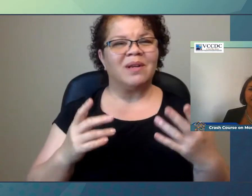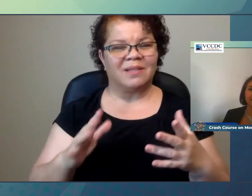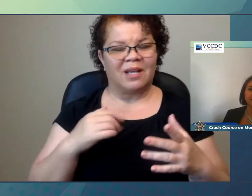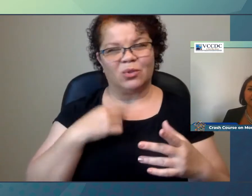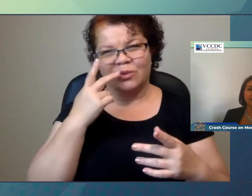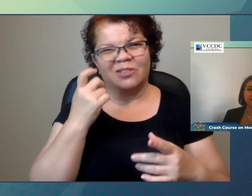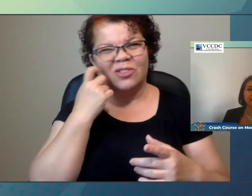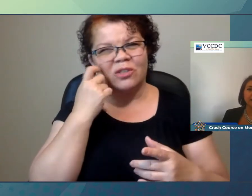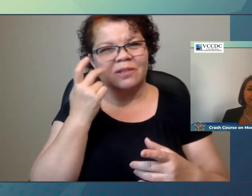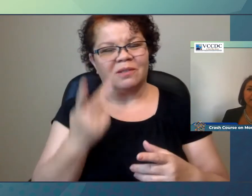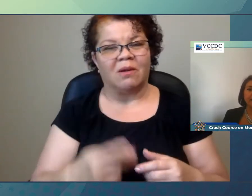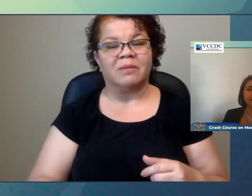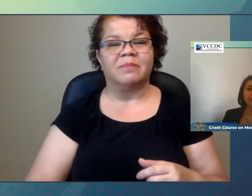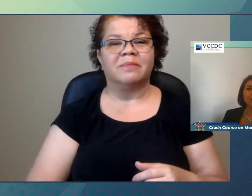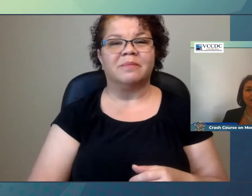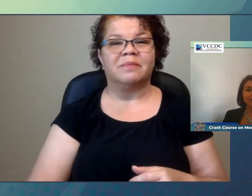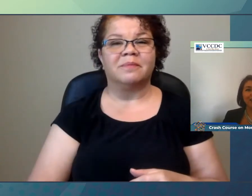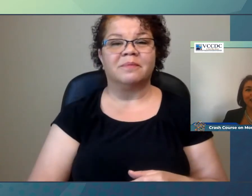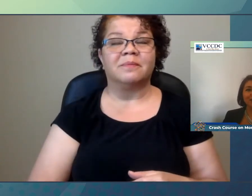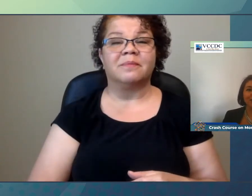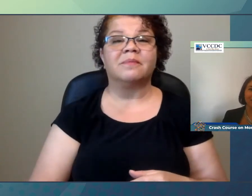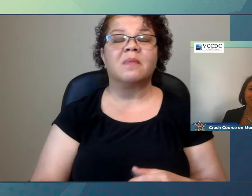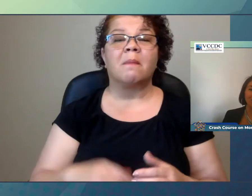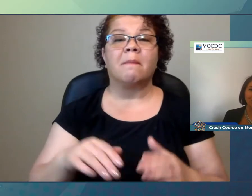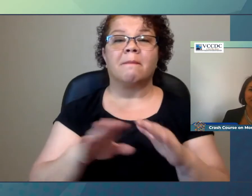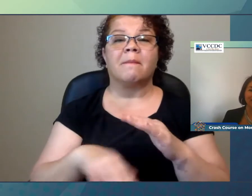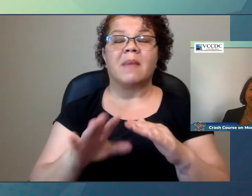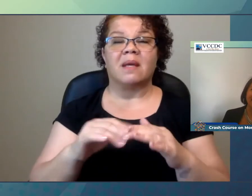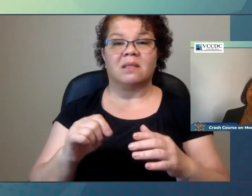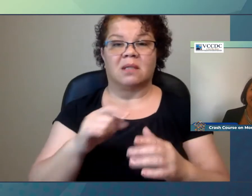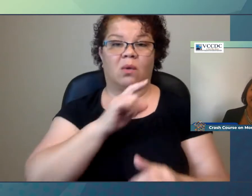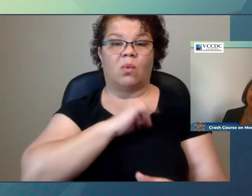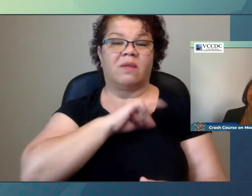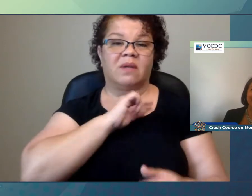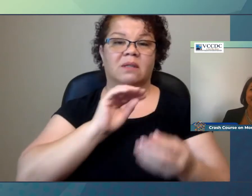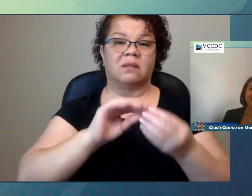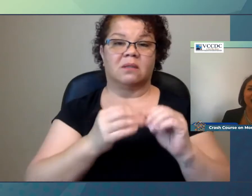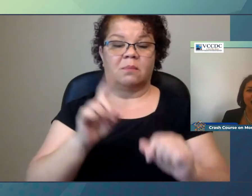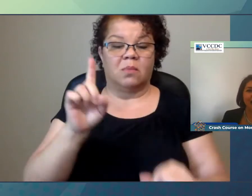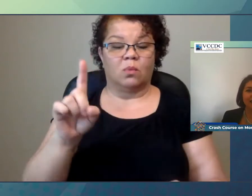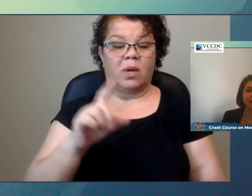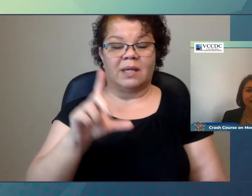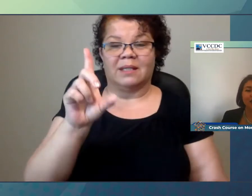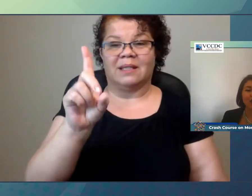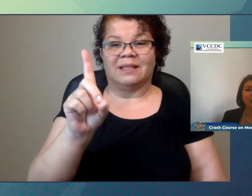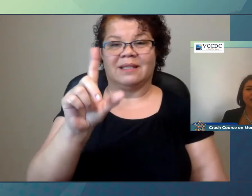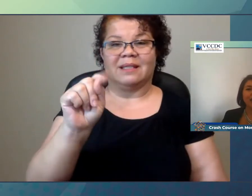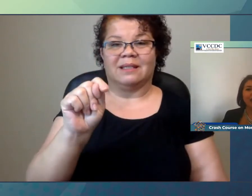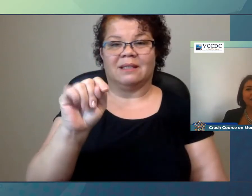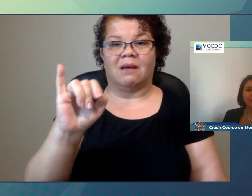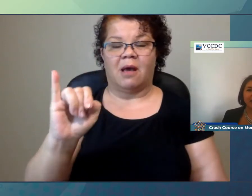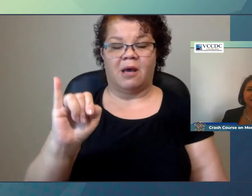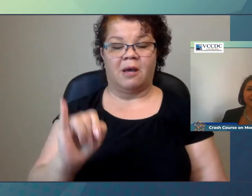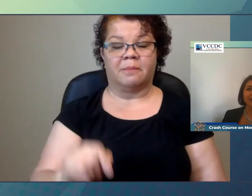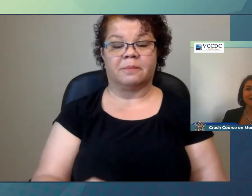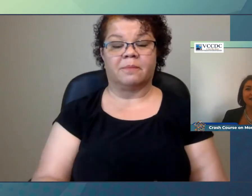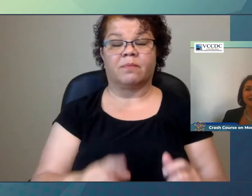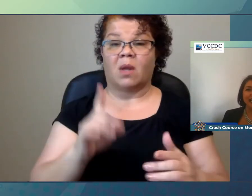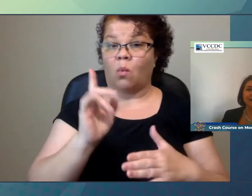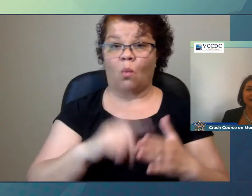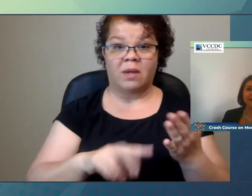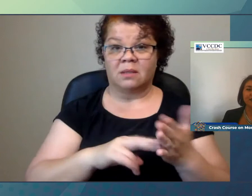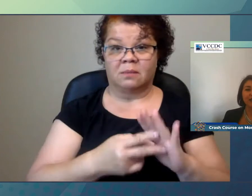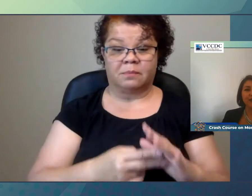slide. Basic qualification number one is DTI. What that means